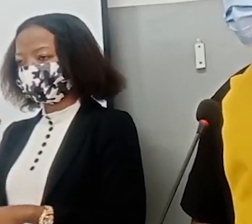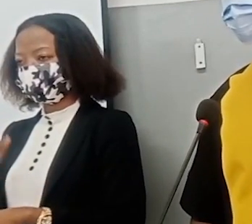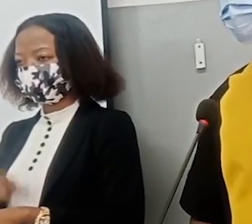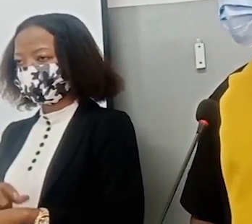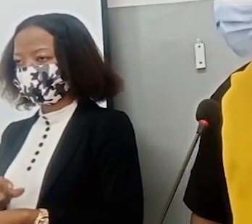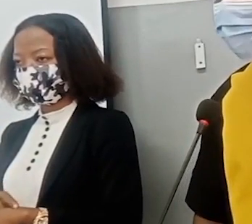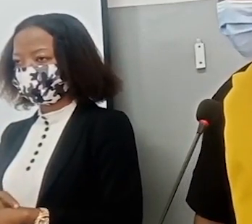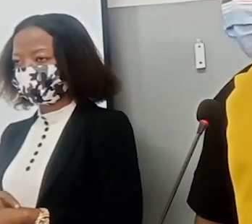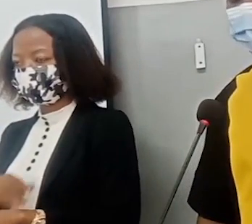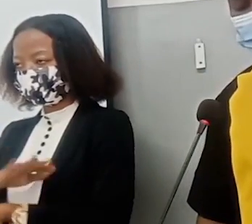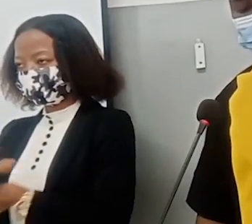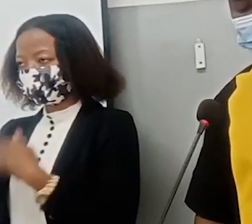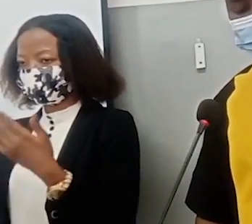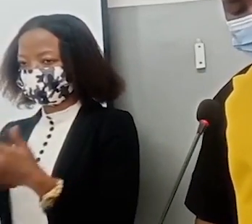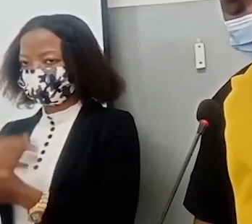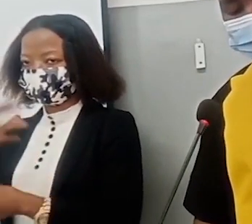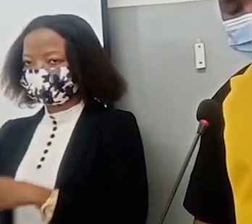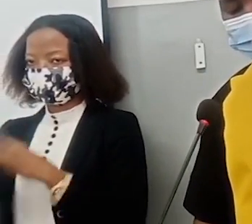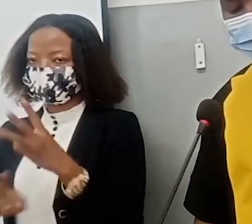of COVID-19 all over the world.